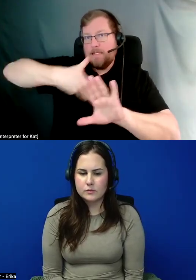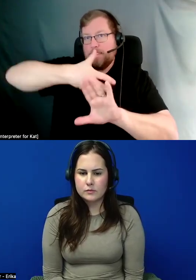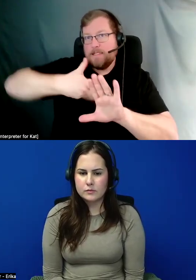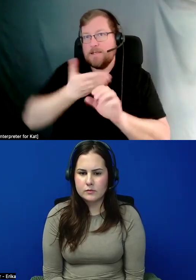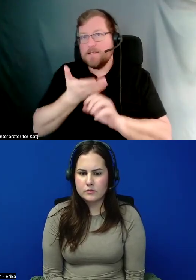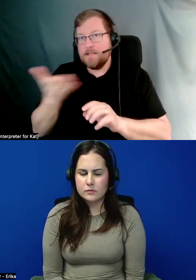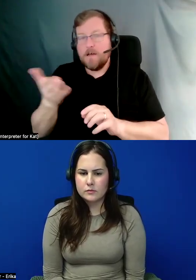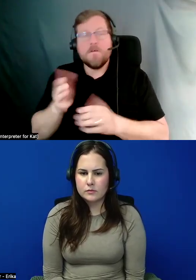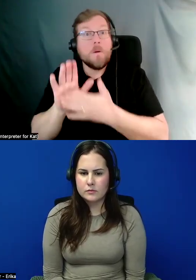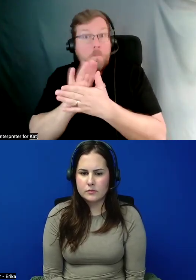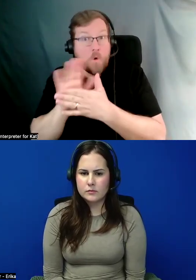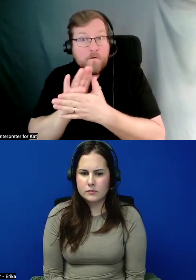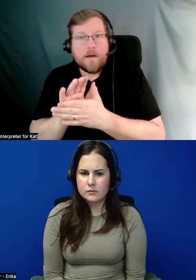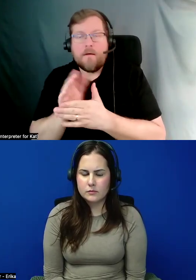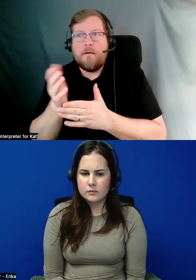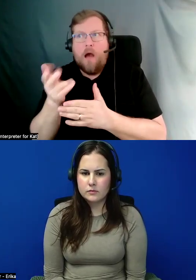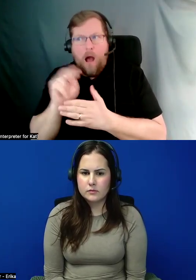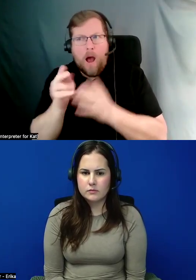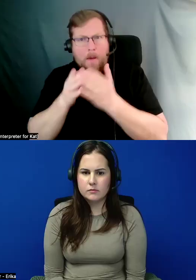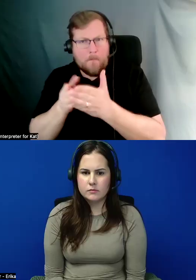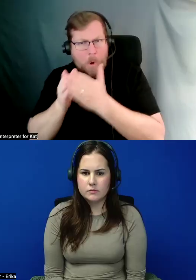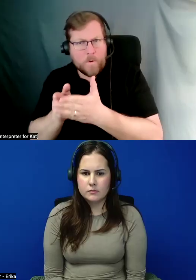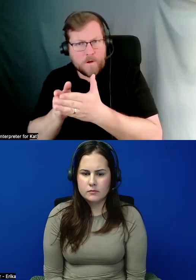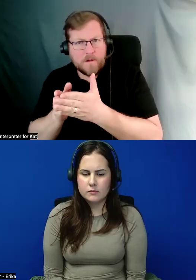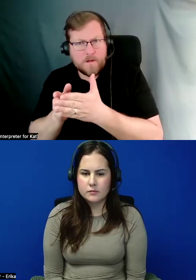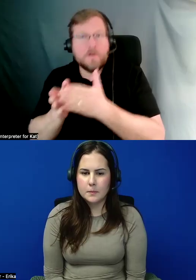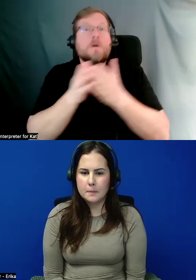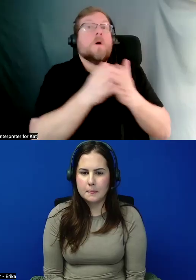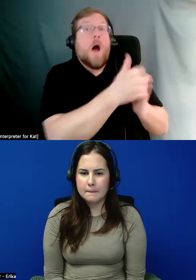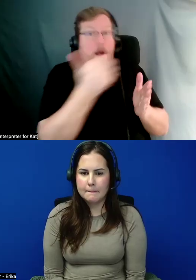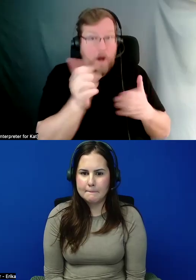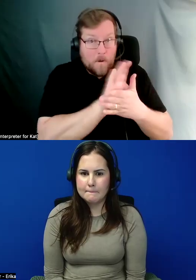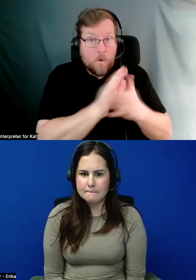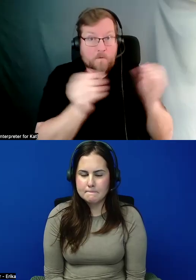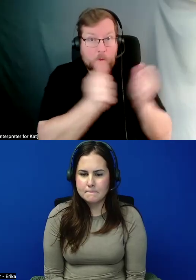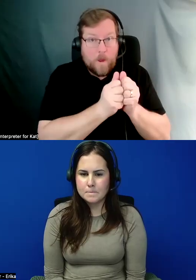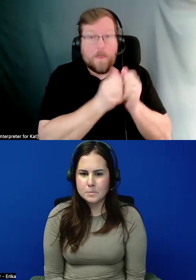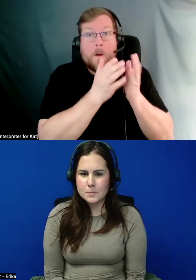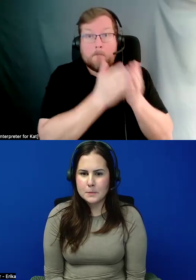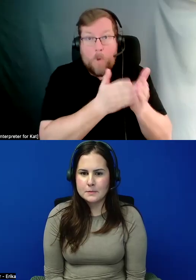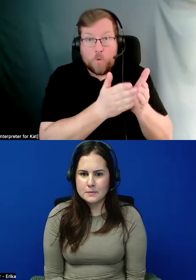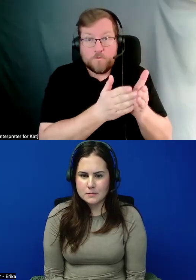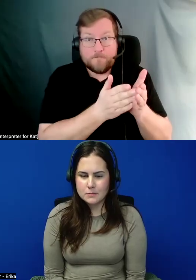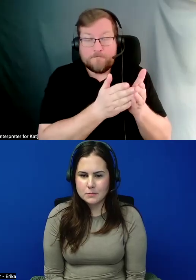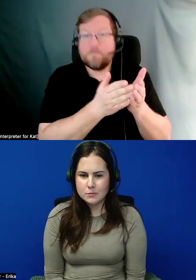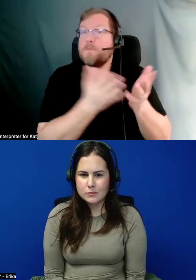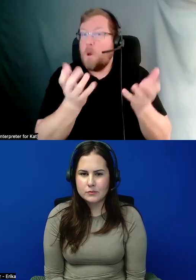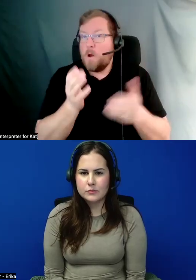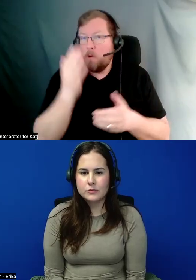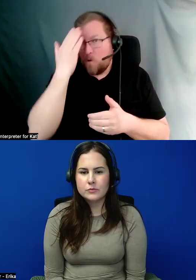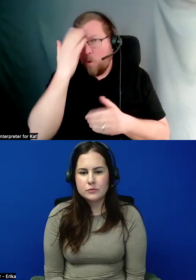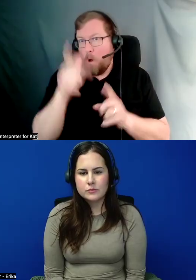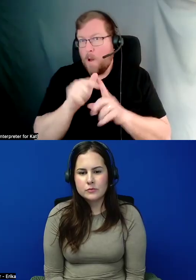movie on a boat, another movie with another boat. So I wanted to hear your experience about